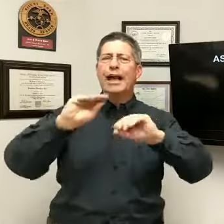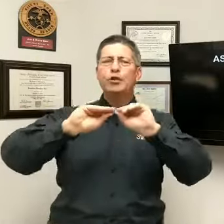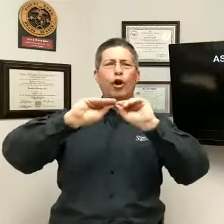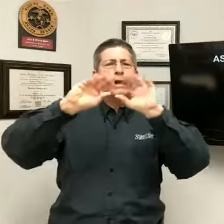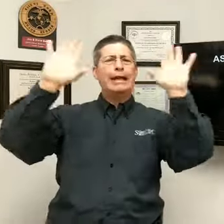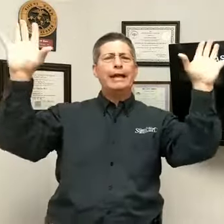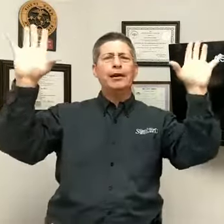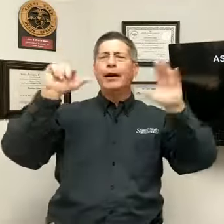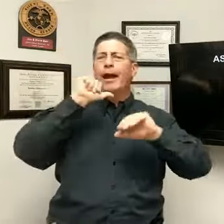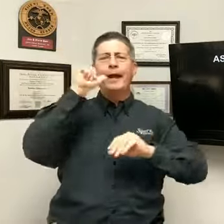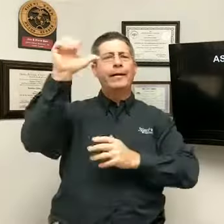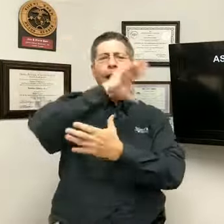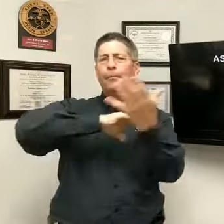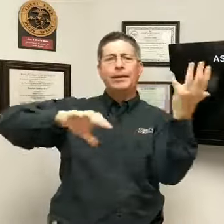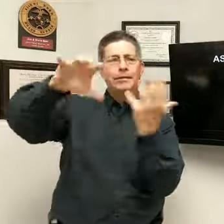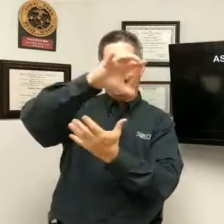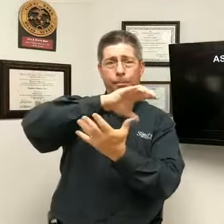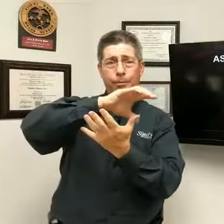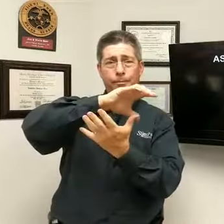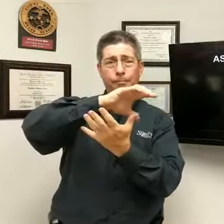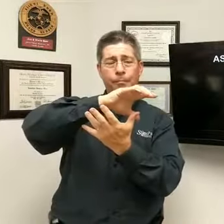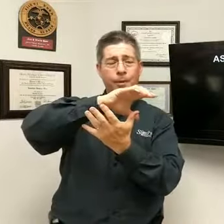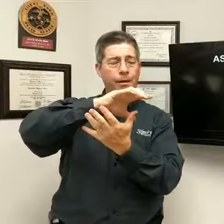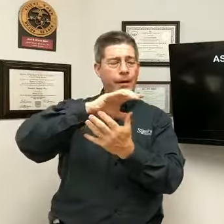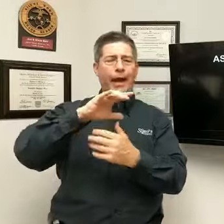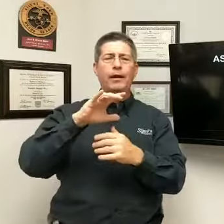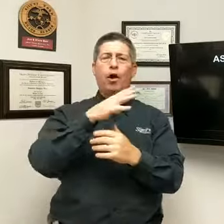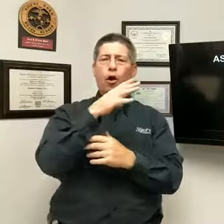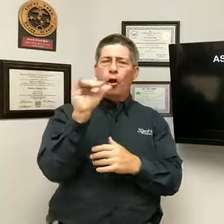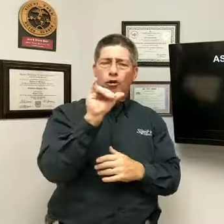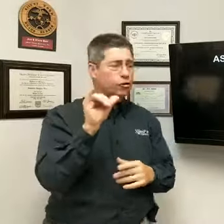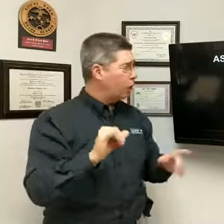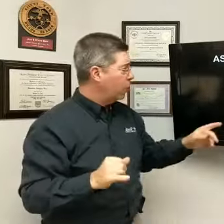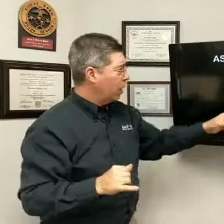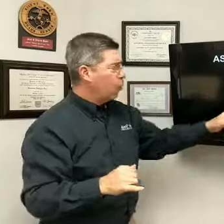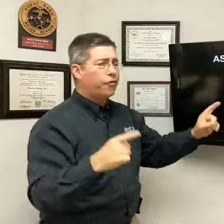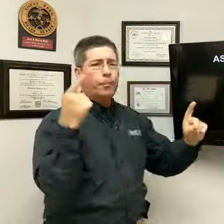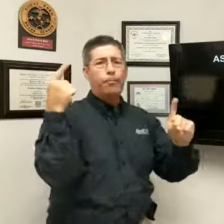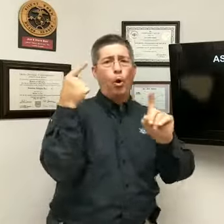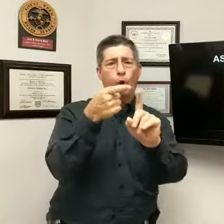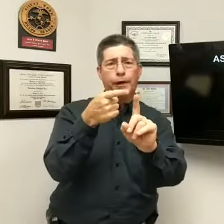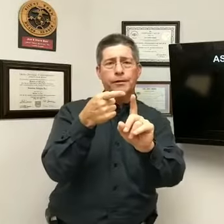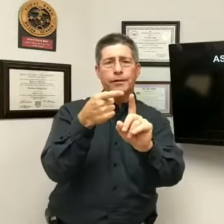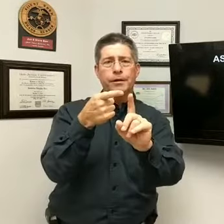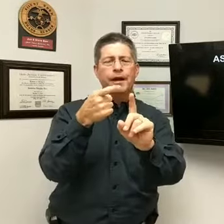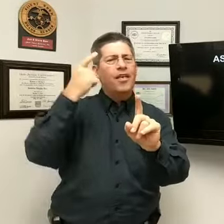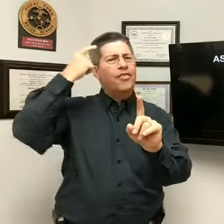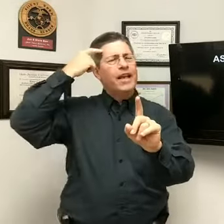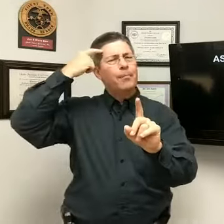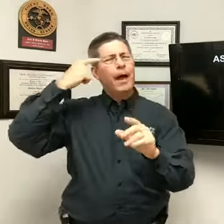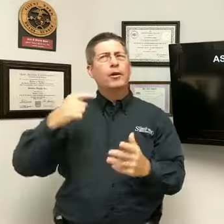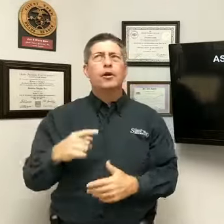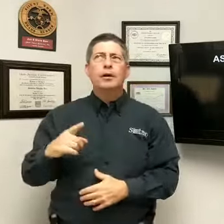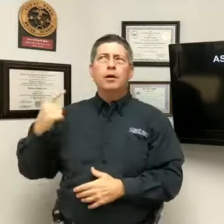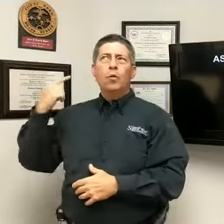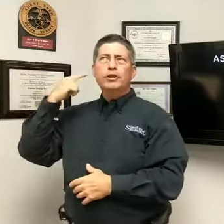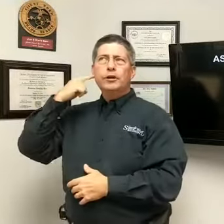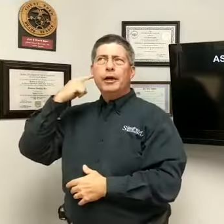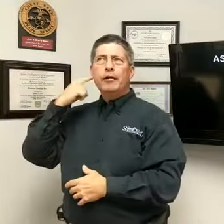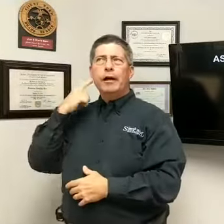are clear and not messed up. And also with the point. Think about what you're hearing or